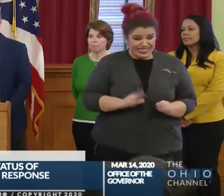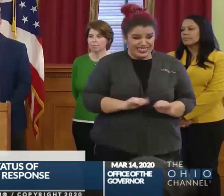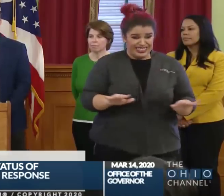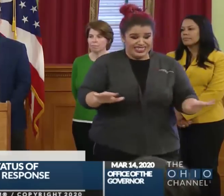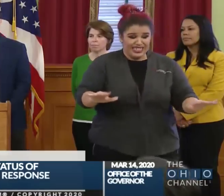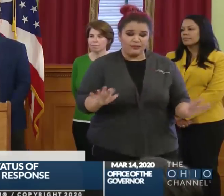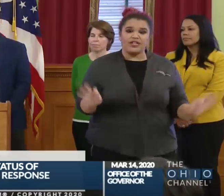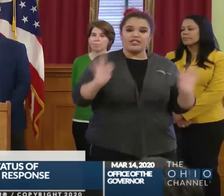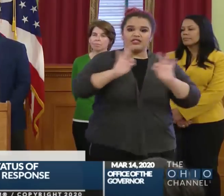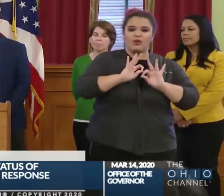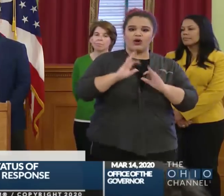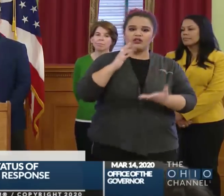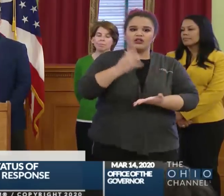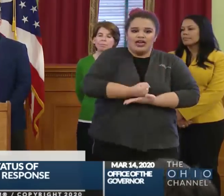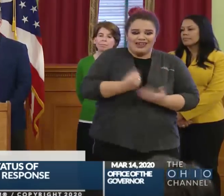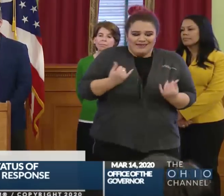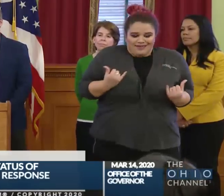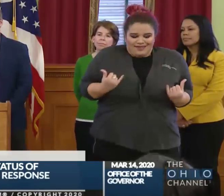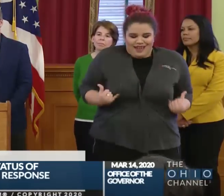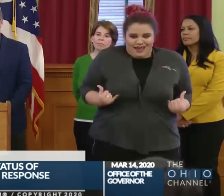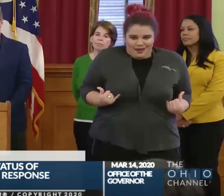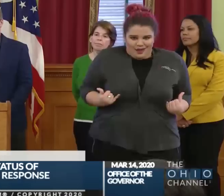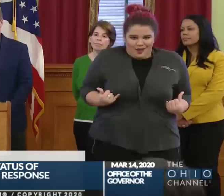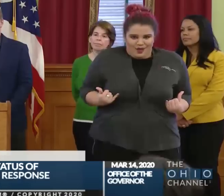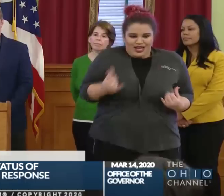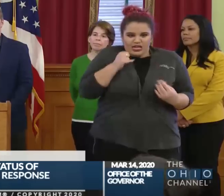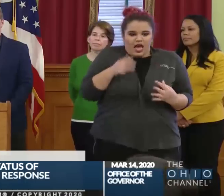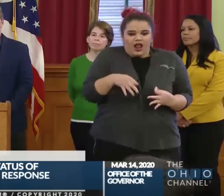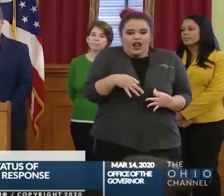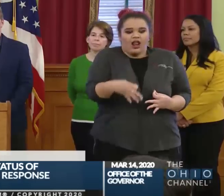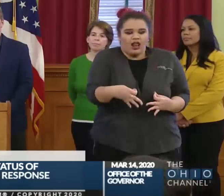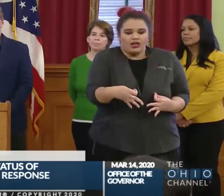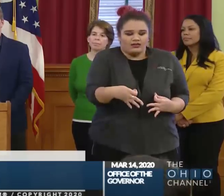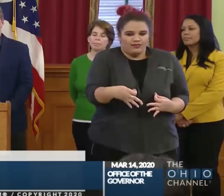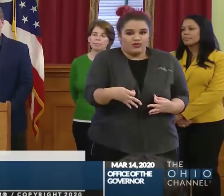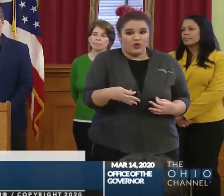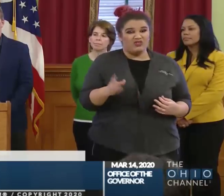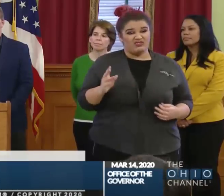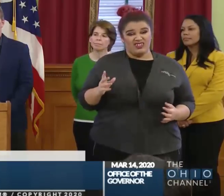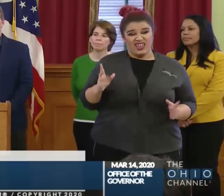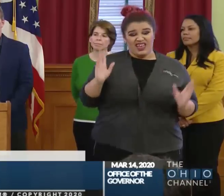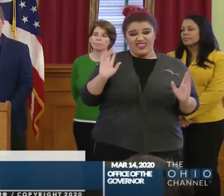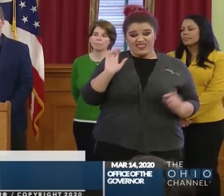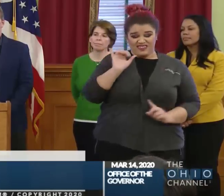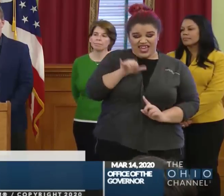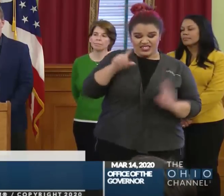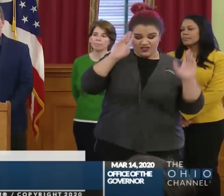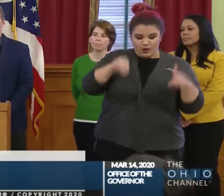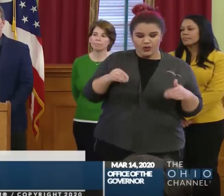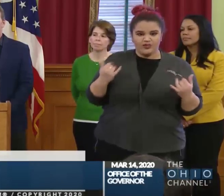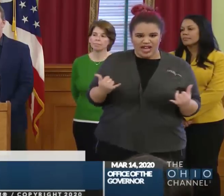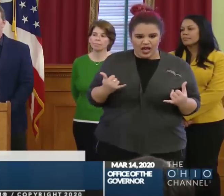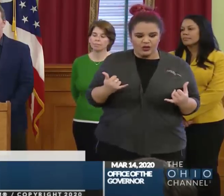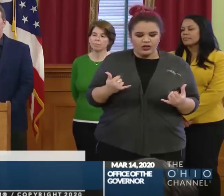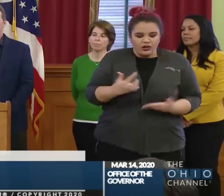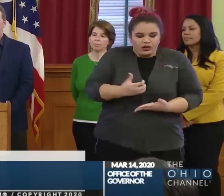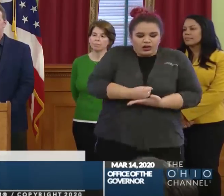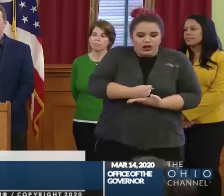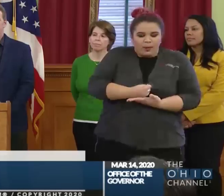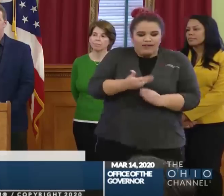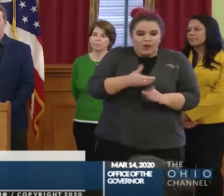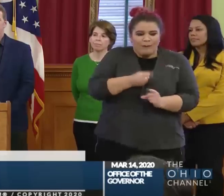the difference in this. That's where we are now. So, we can't hesitate, and we keep doing as many as we can, as fast